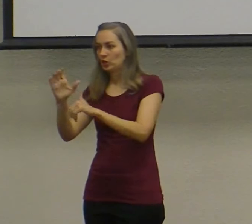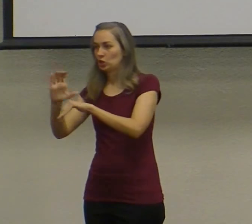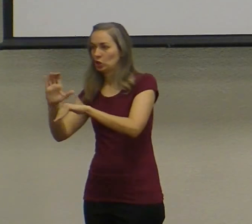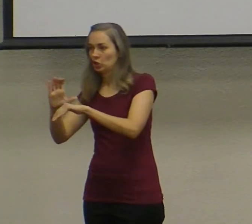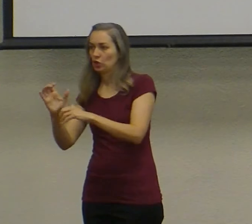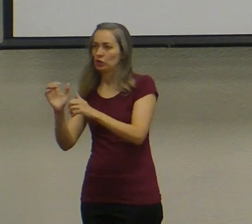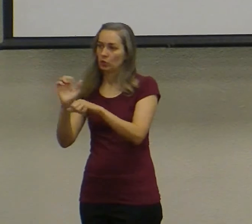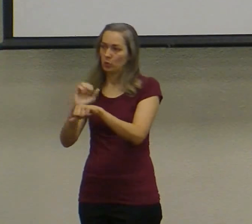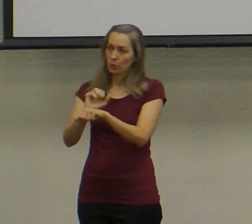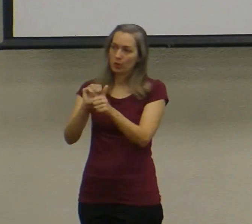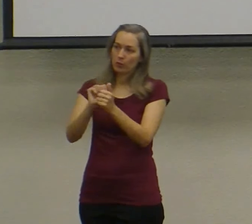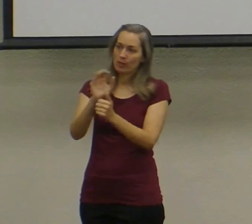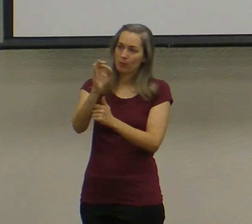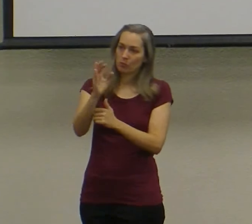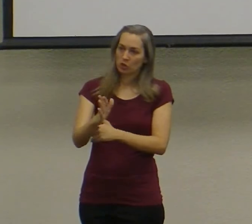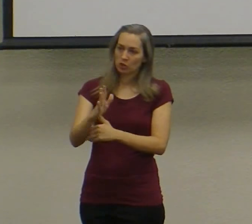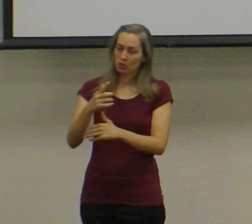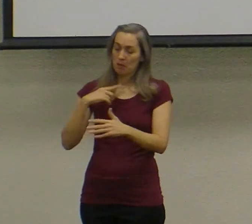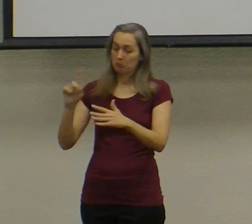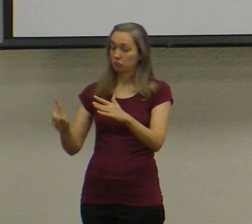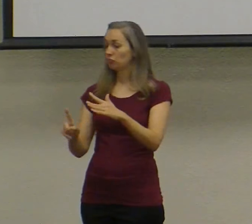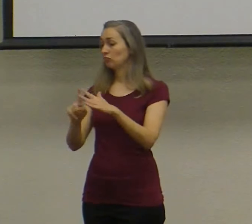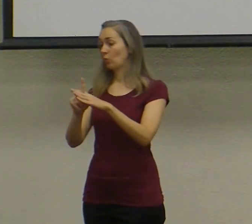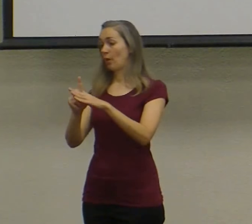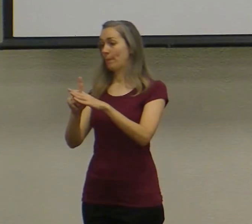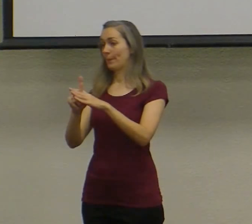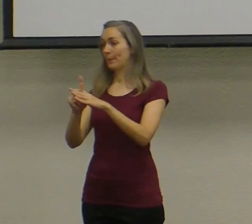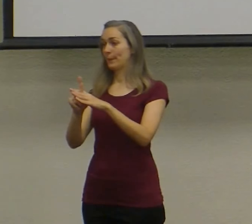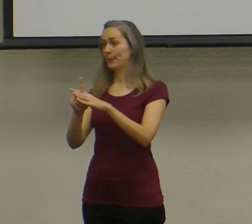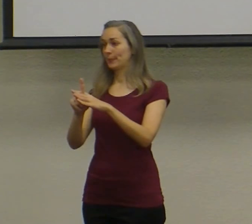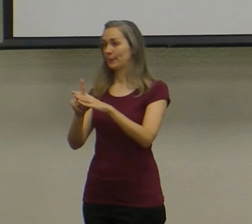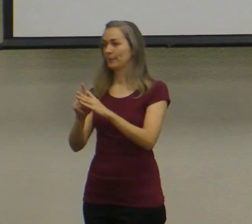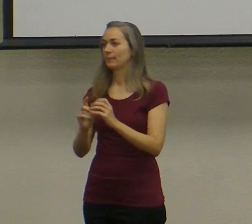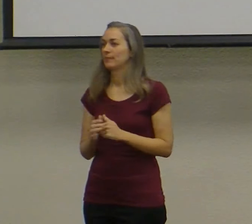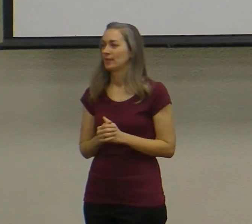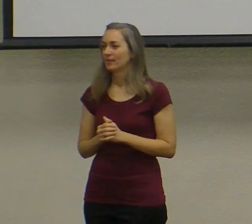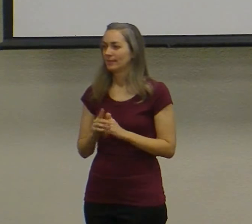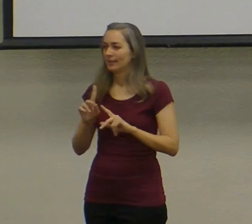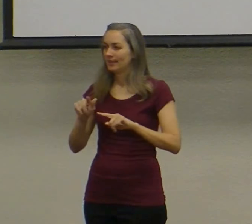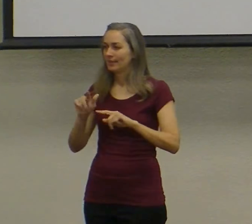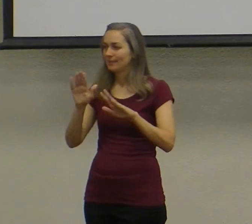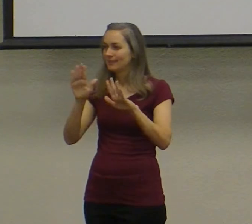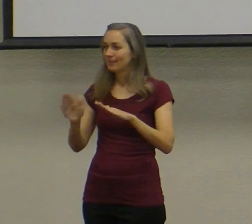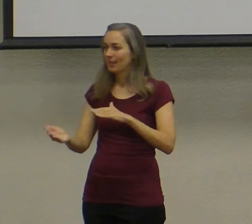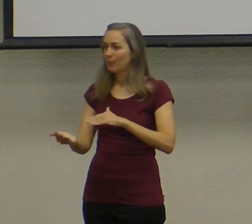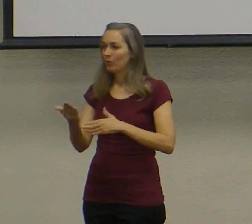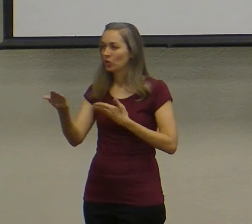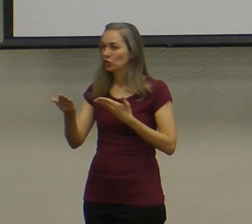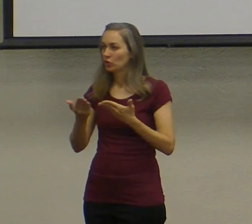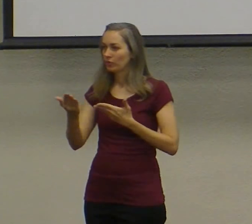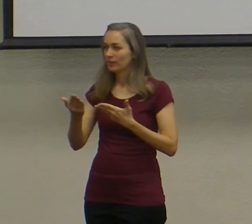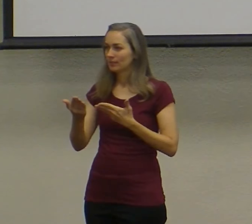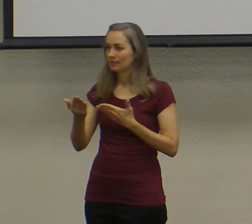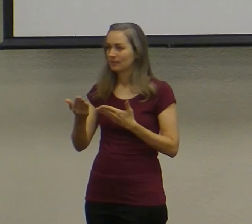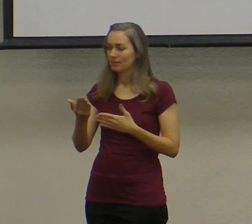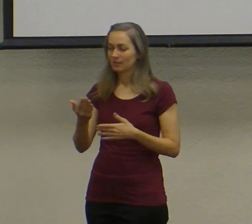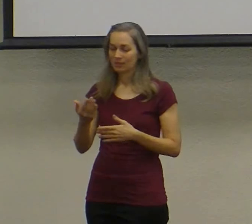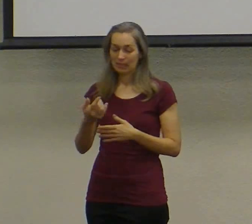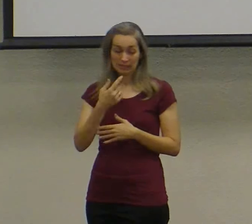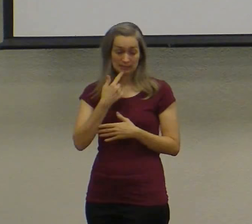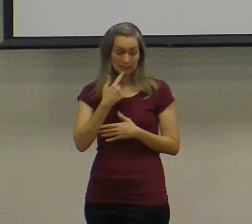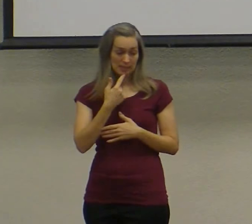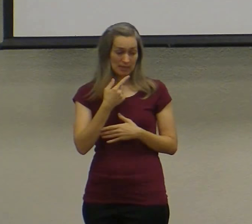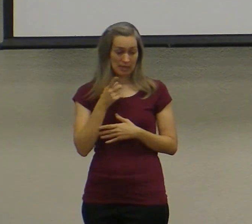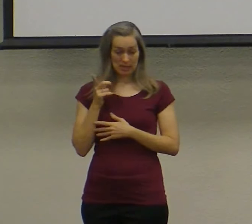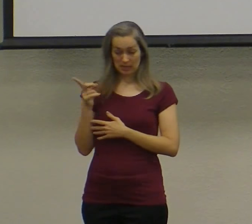with their preacher there. And I showed up in Panhandle and attended their service on Sunday morning. And afterwards, they took me over and they said, "This is